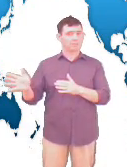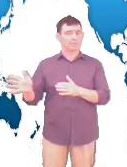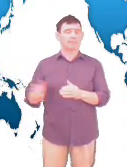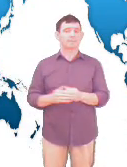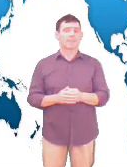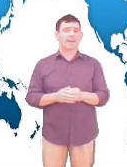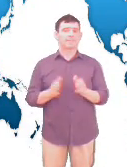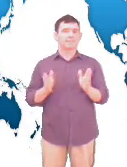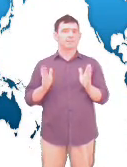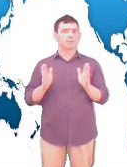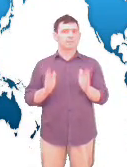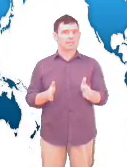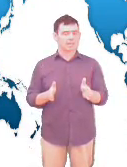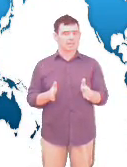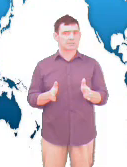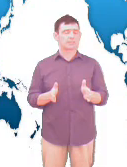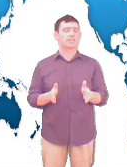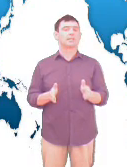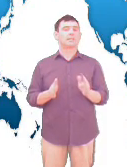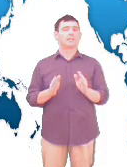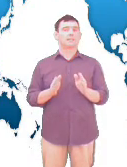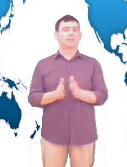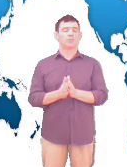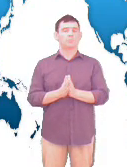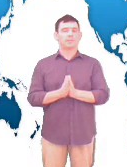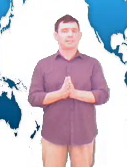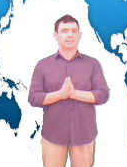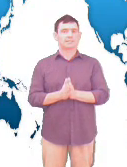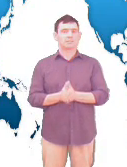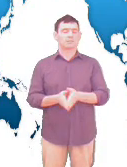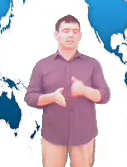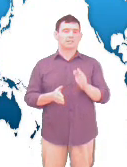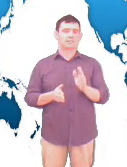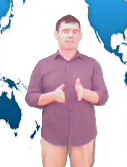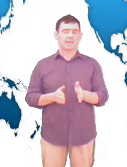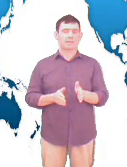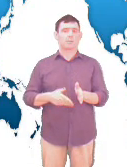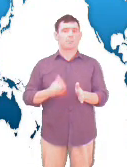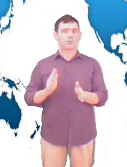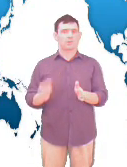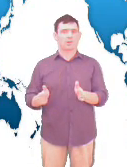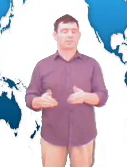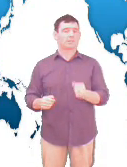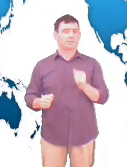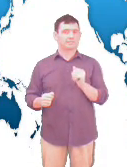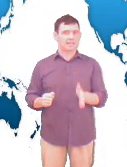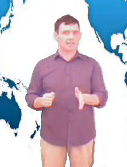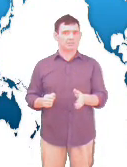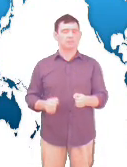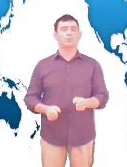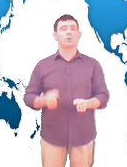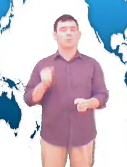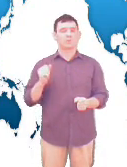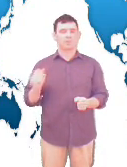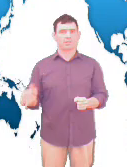do that. And the thing about can't, if you break that down, is can but not. Is can do but not